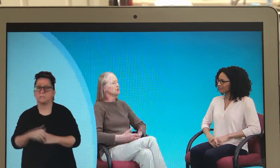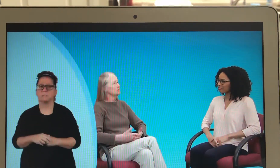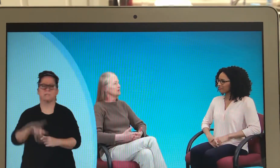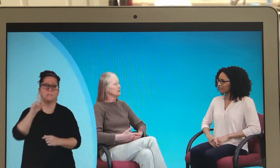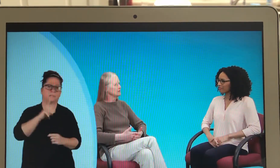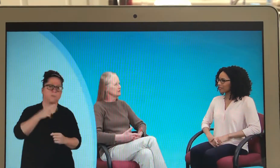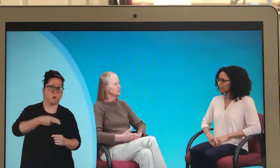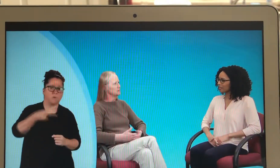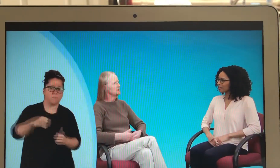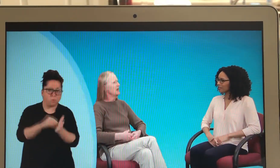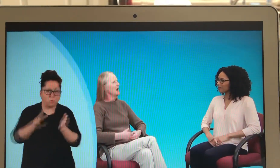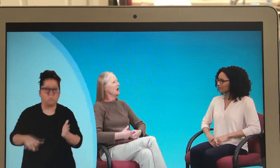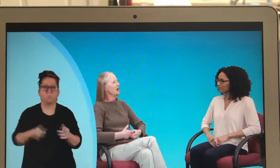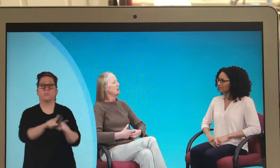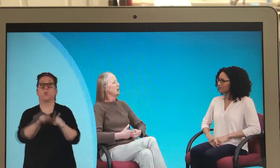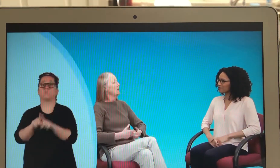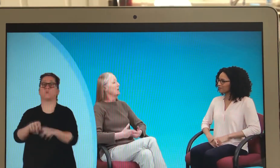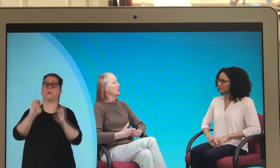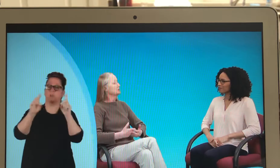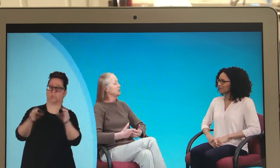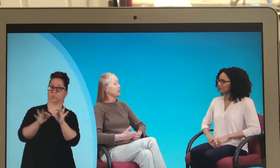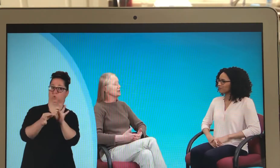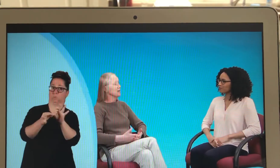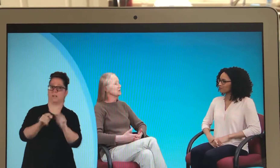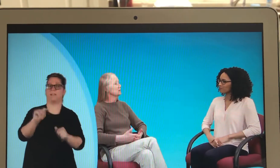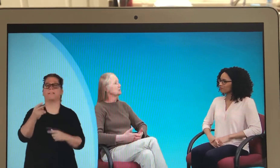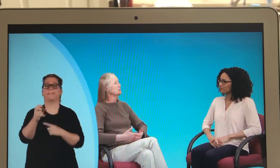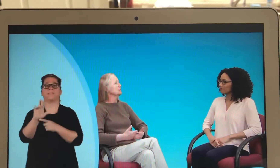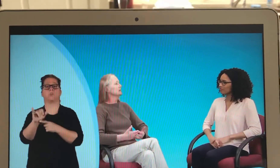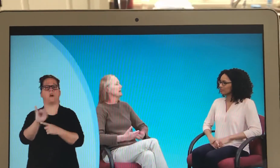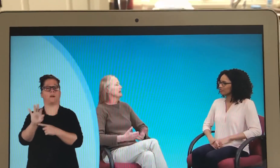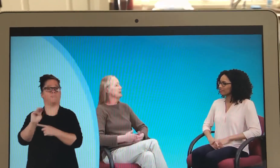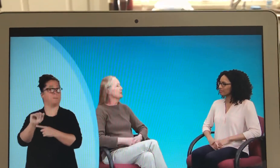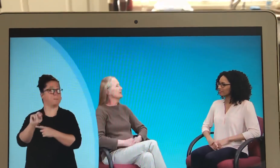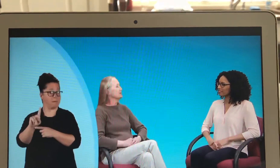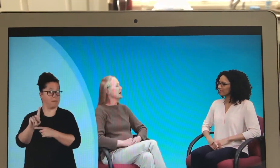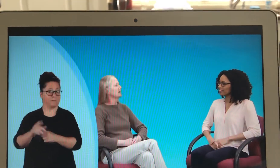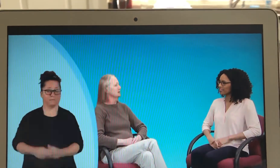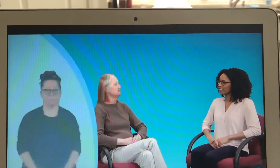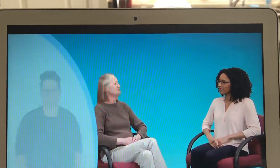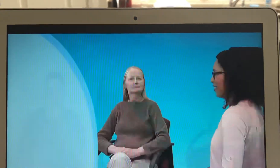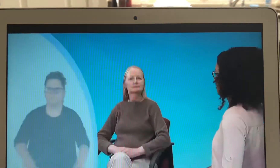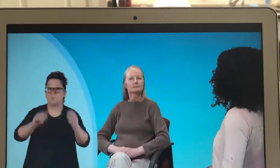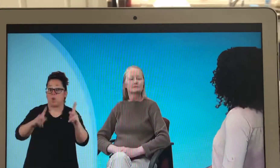development and with students of hard of hearing, deaf and hard of hearing.